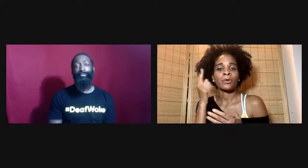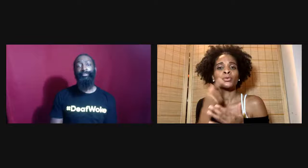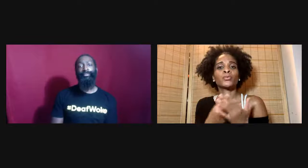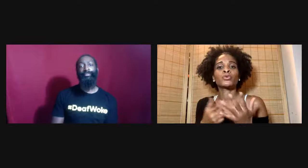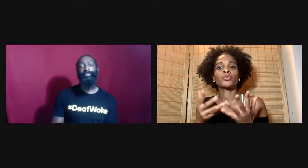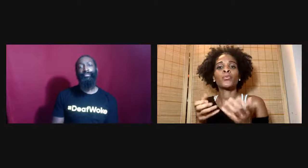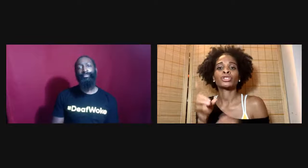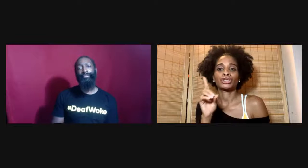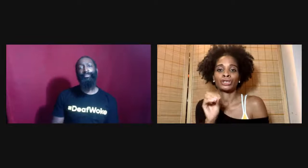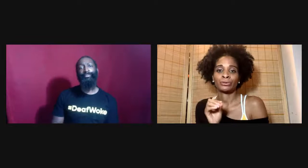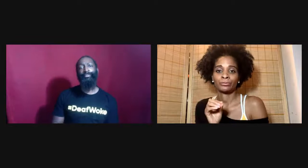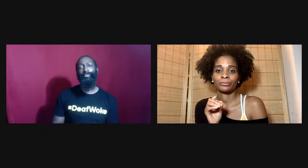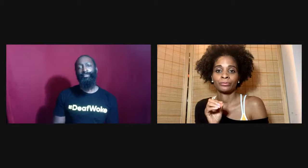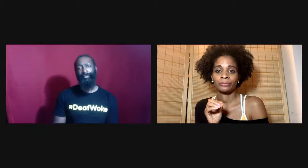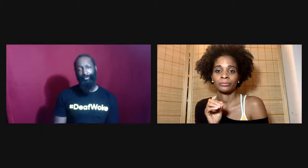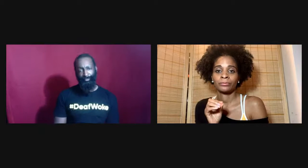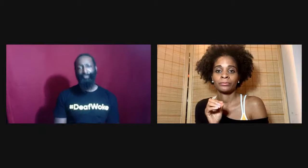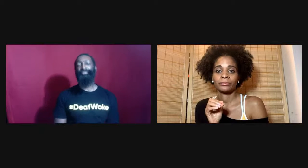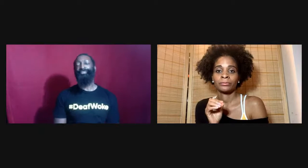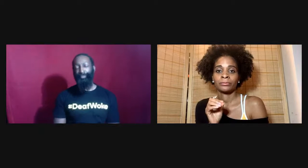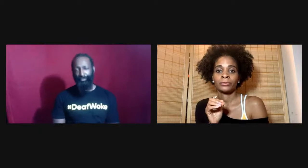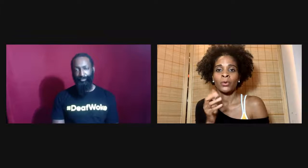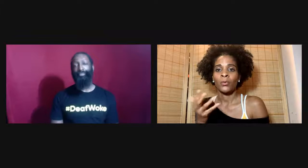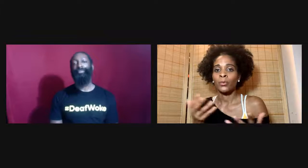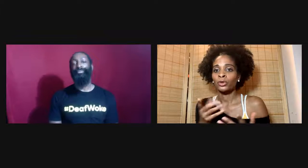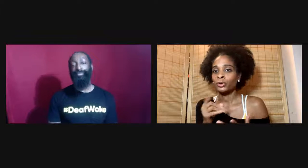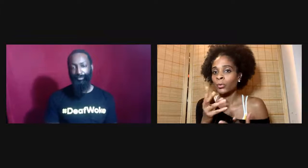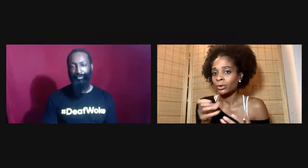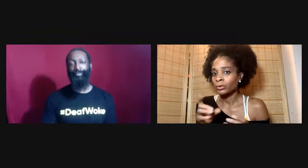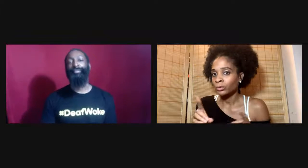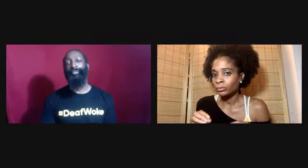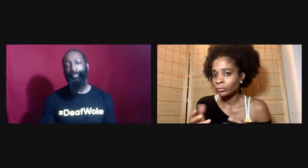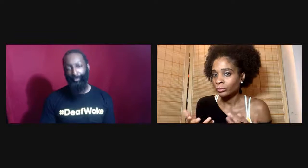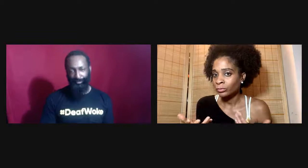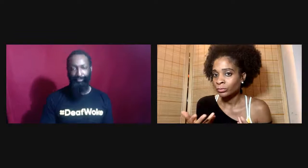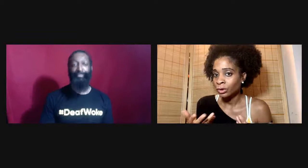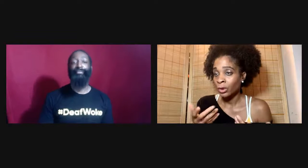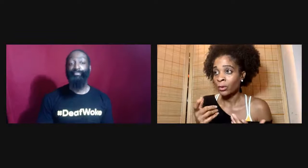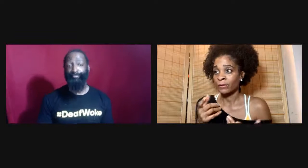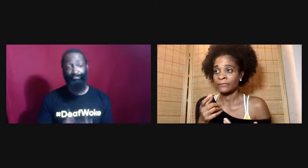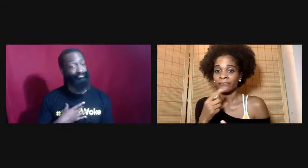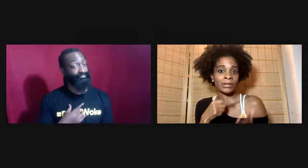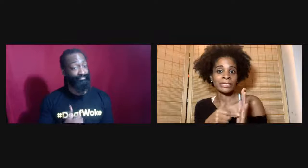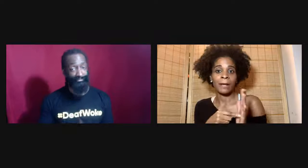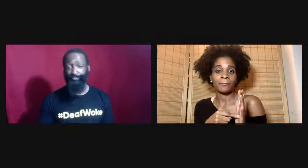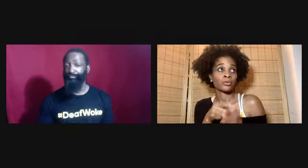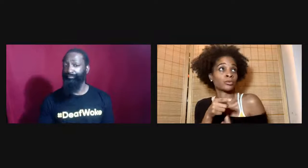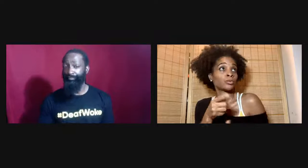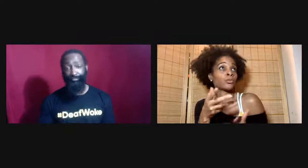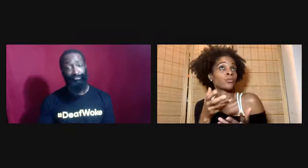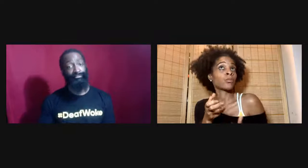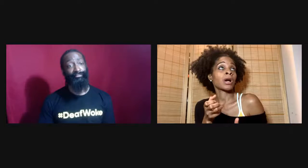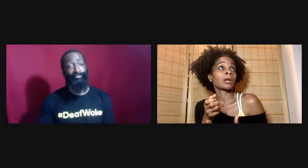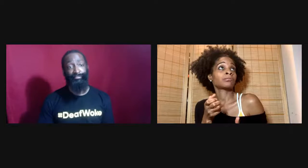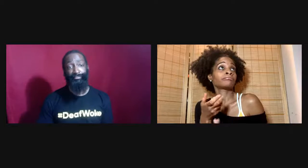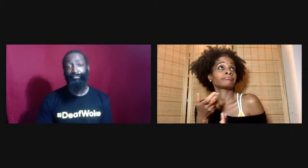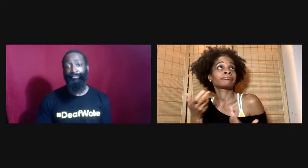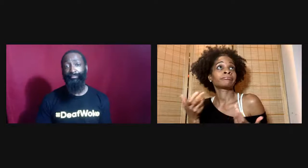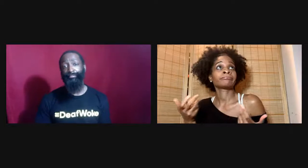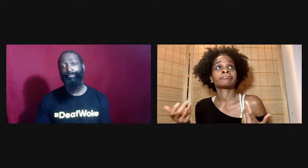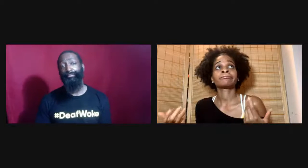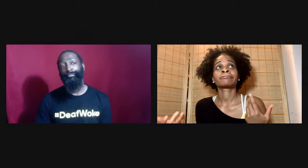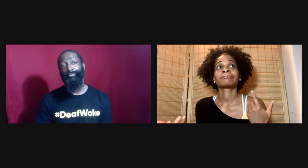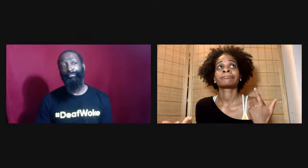There's different things to think about of what to do, what you don't want to do. But for